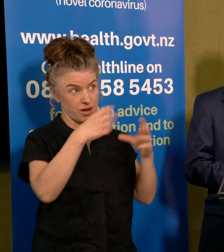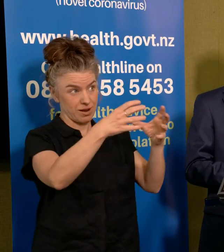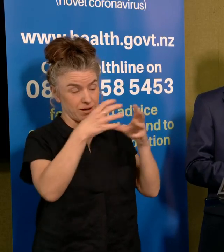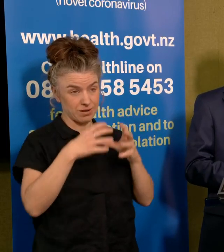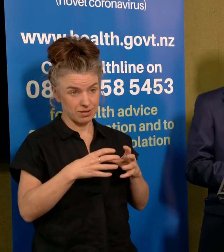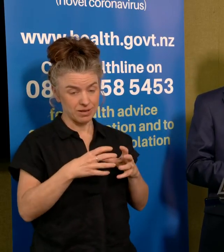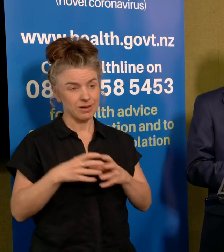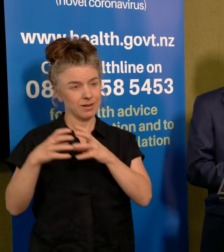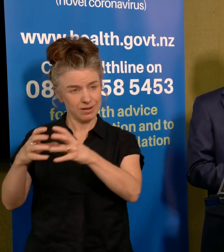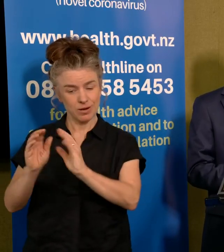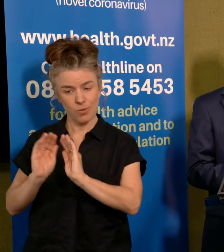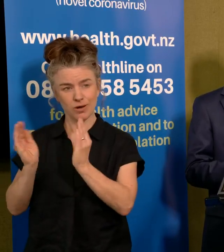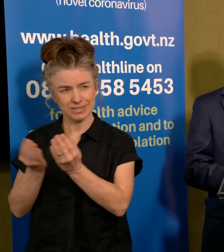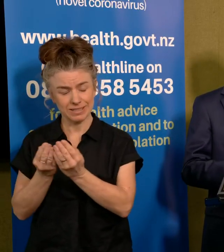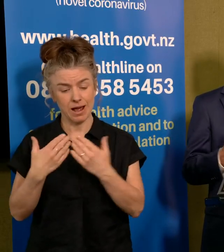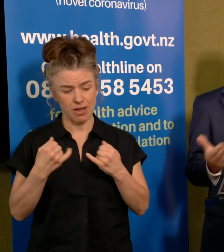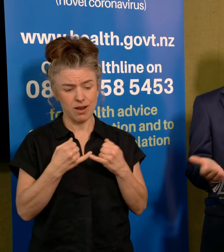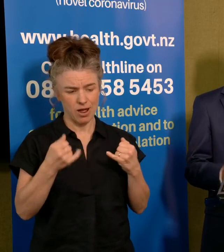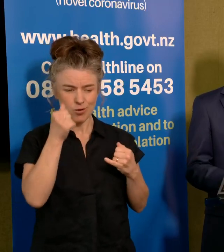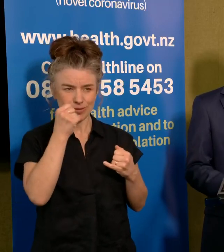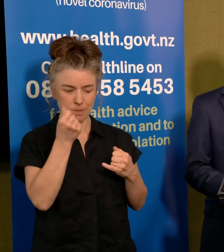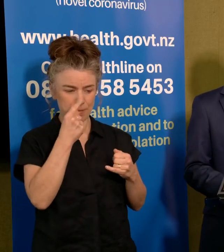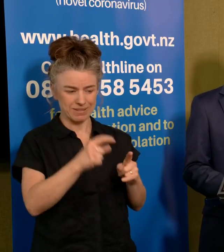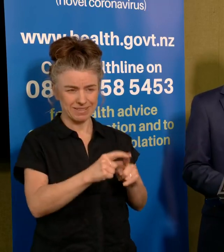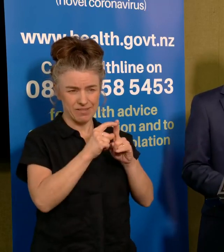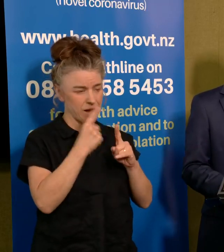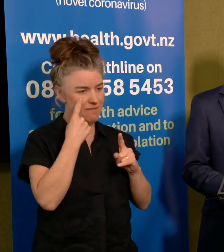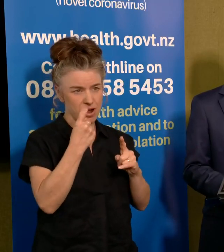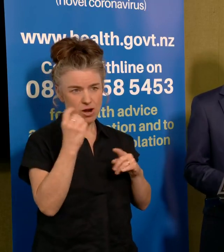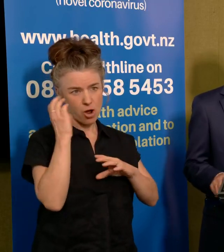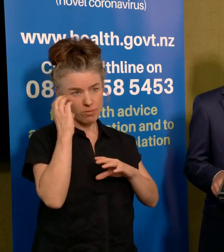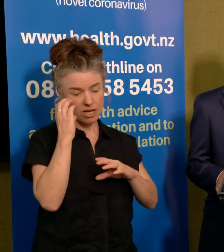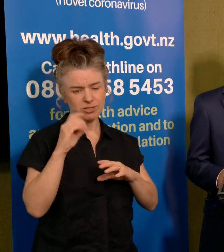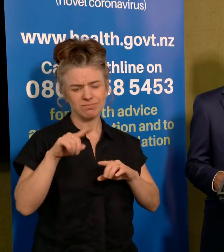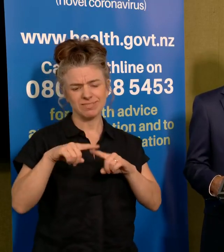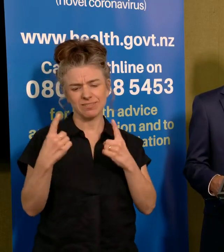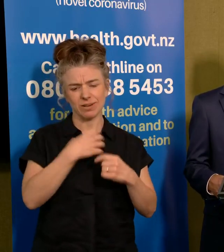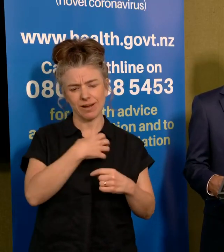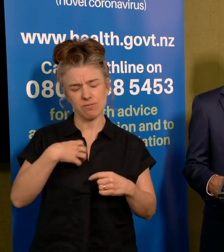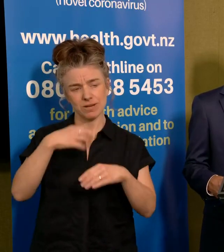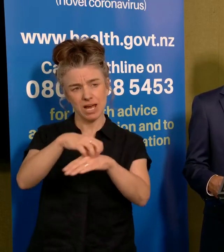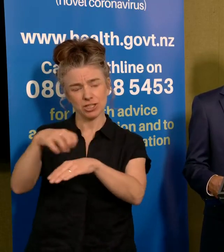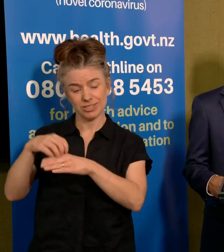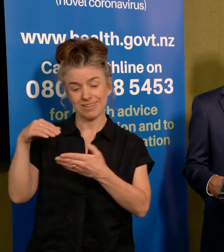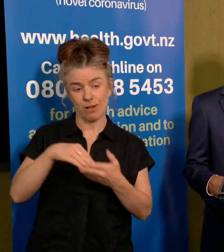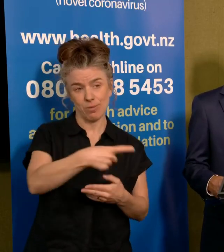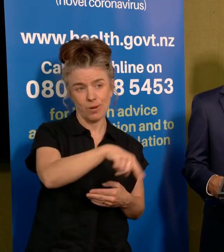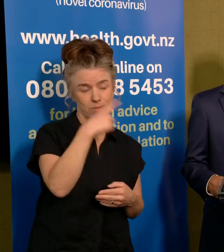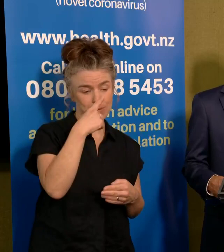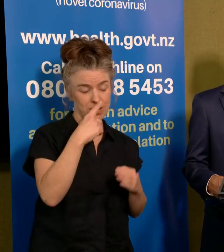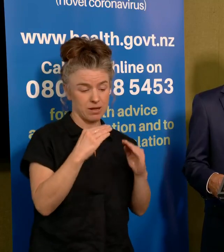had people who have had challenges with that, and other government agencies have assisted in that case, so we've been able to find everyone